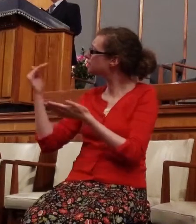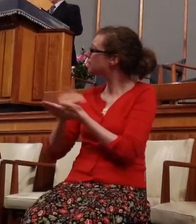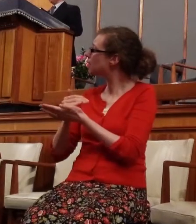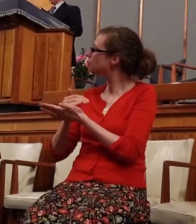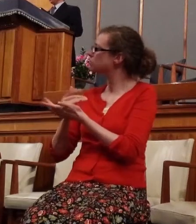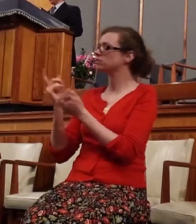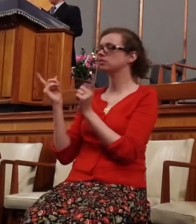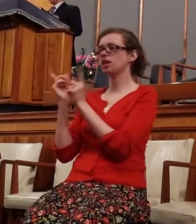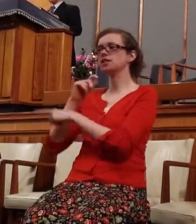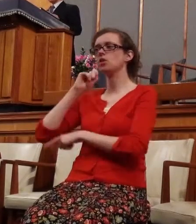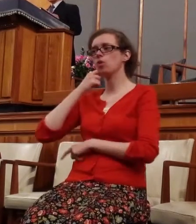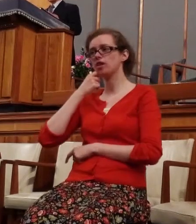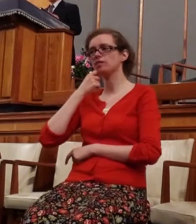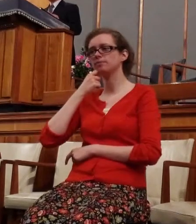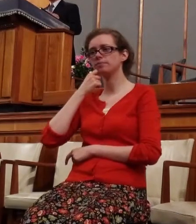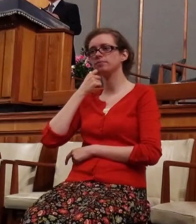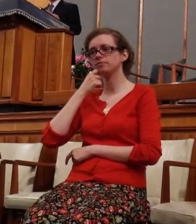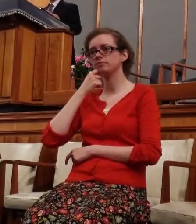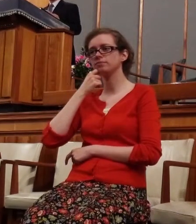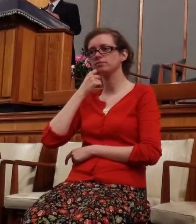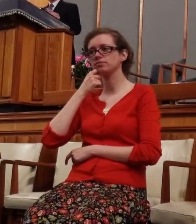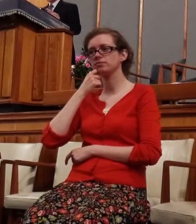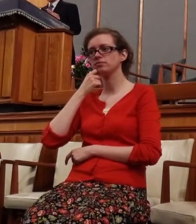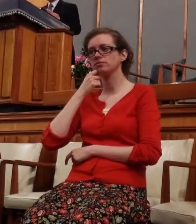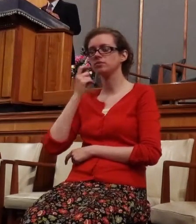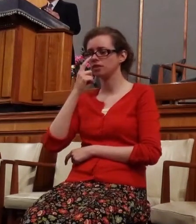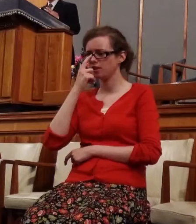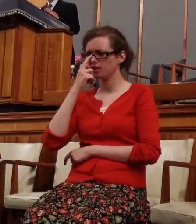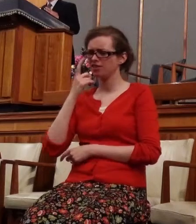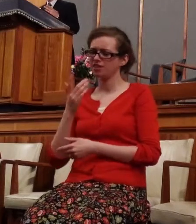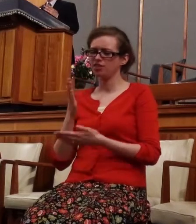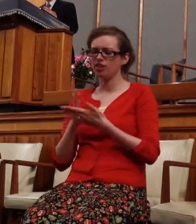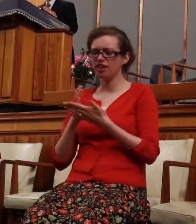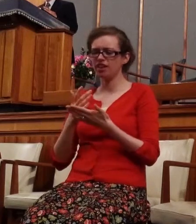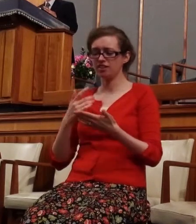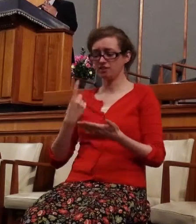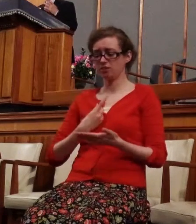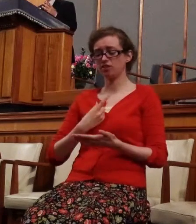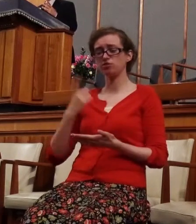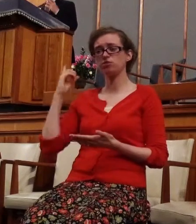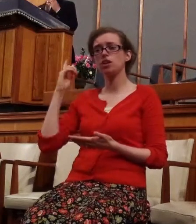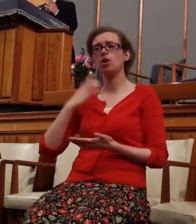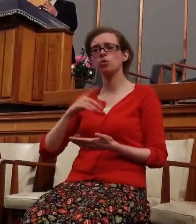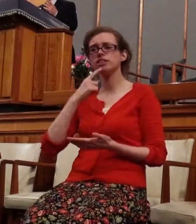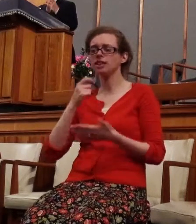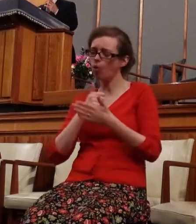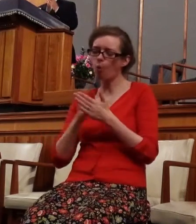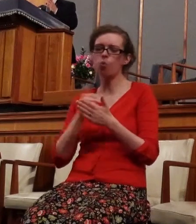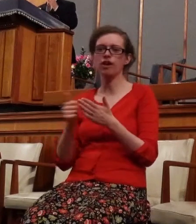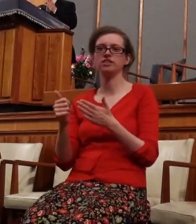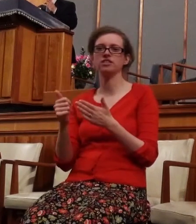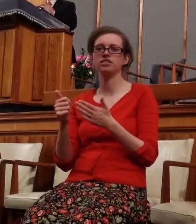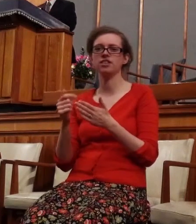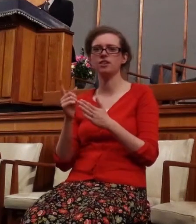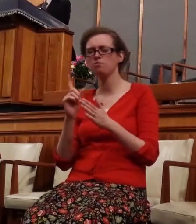salvation. I'm just afraid to add the word always. The Lord will always answer a prayer that